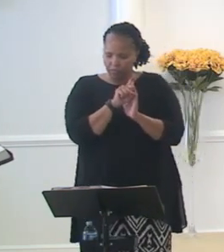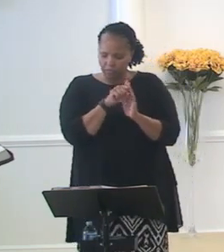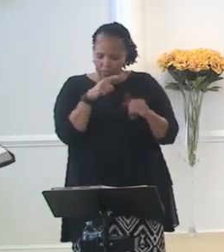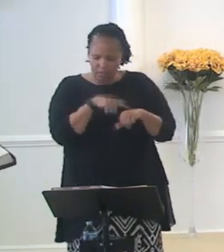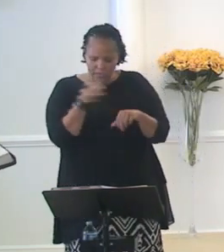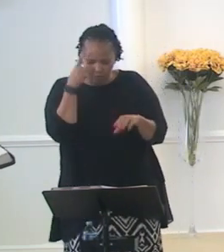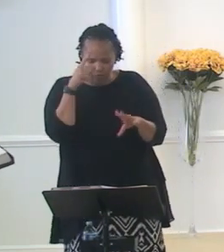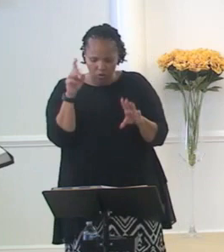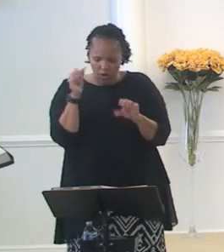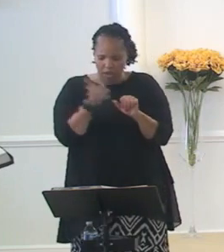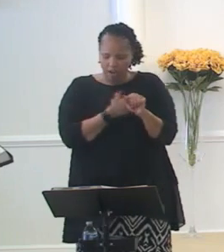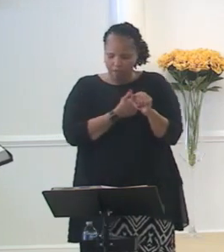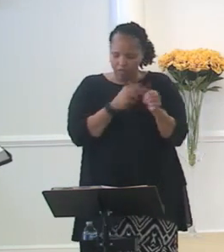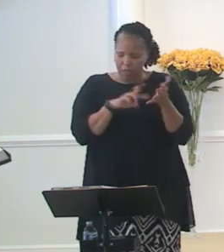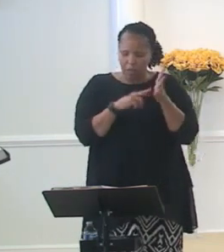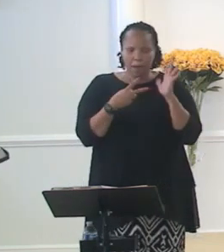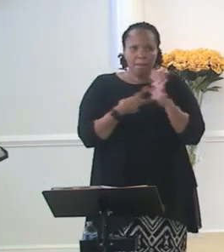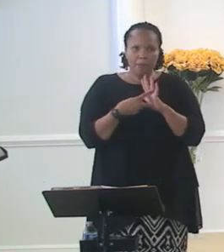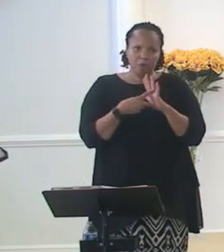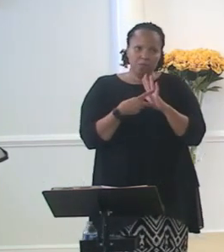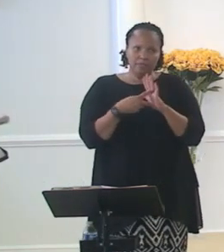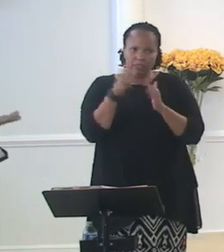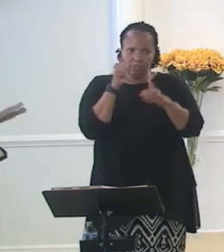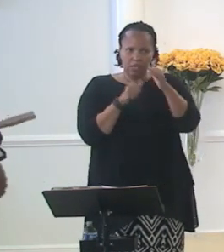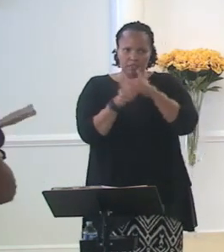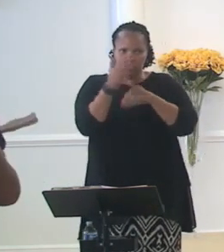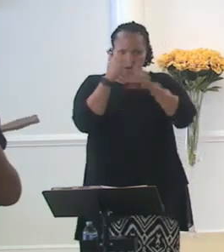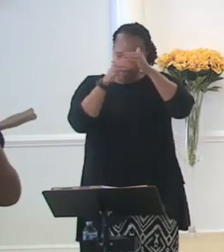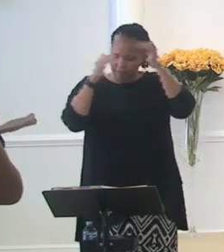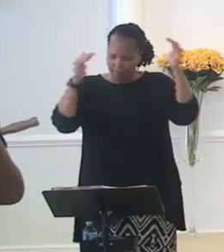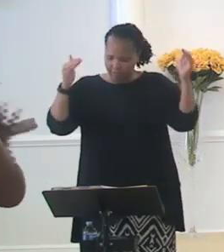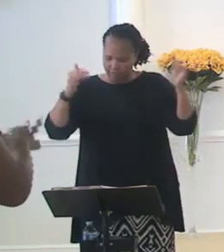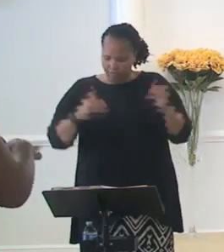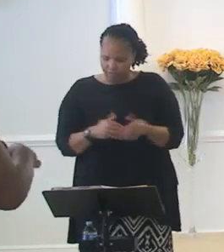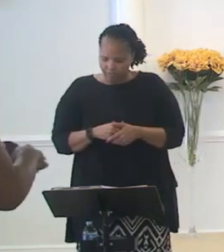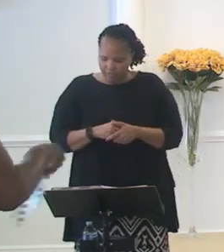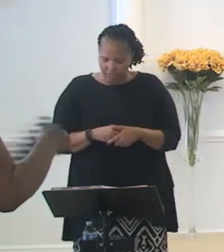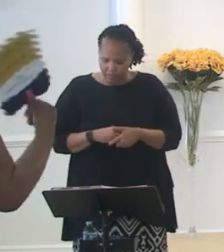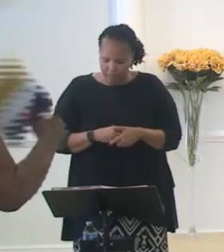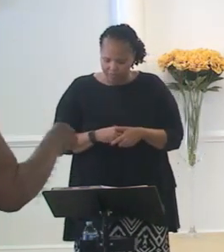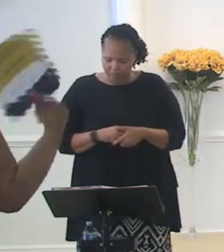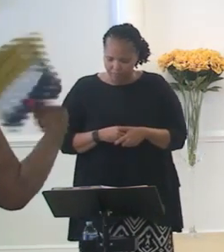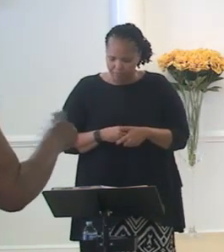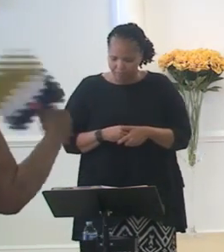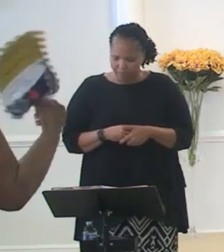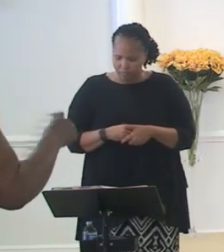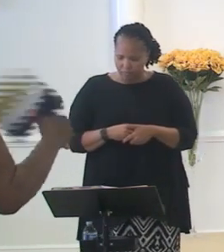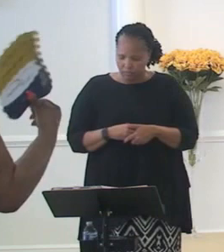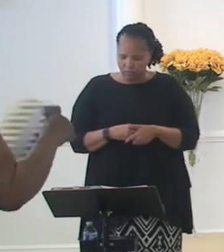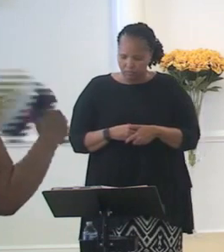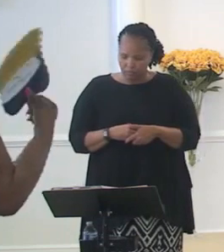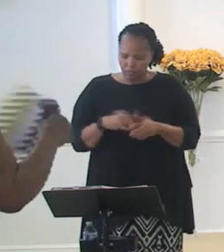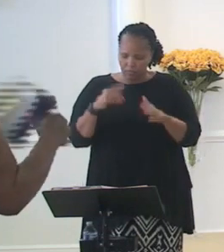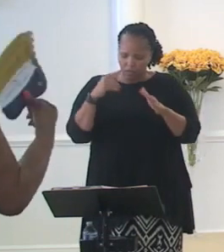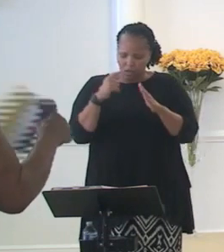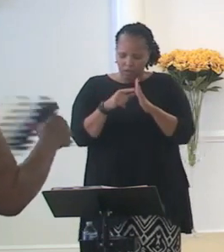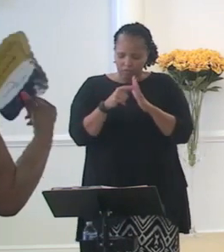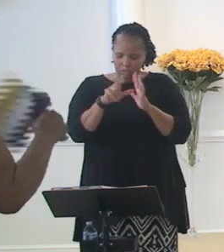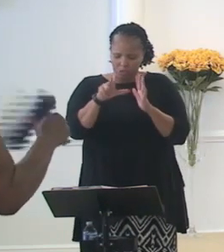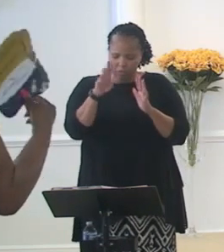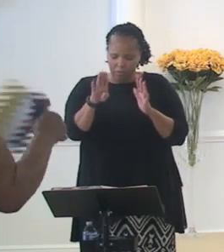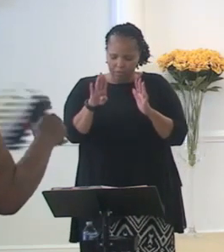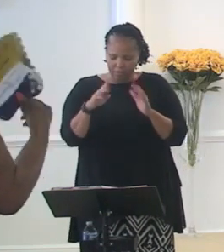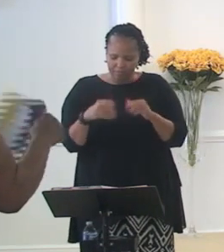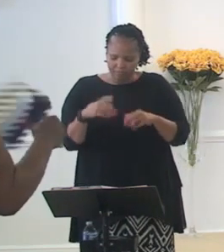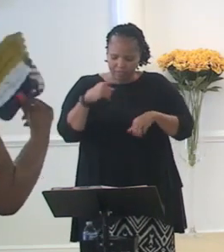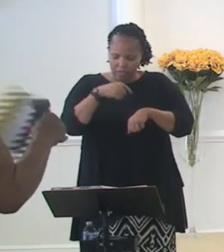and a time to every purpose under the heaven. Verse 3b.